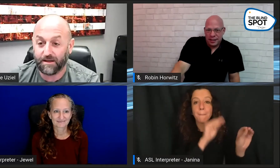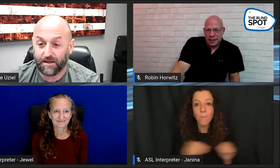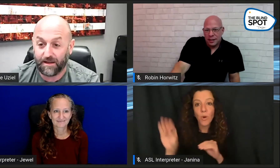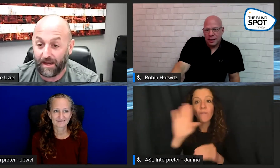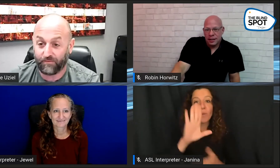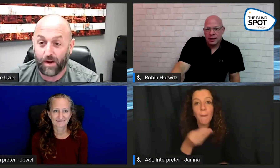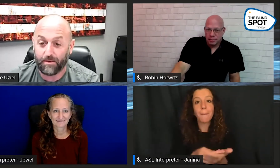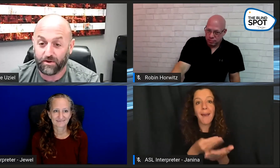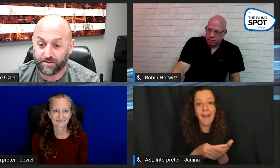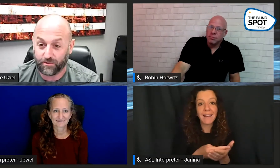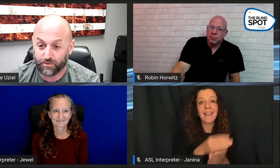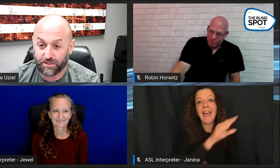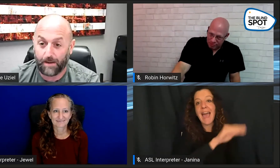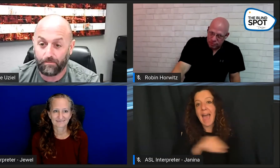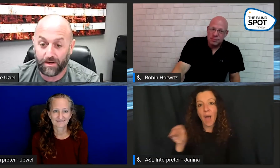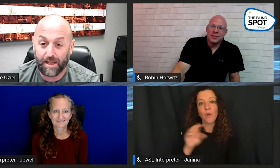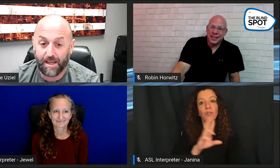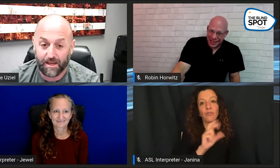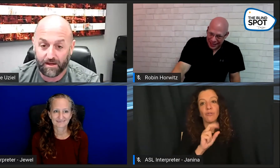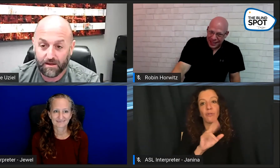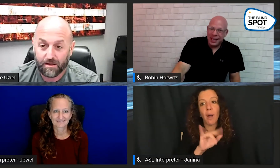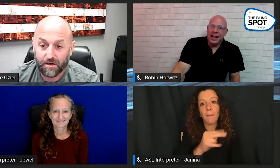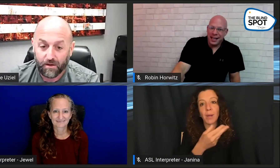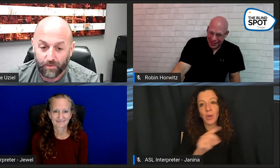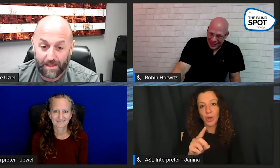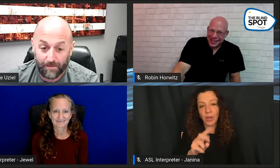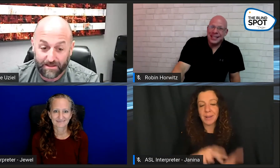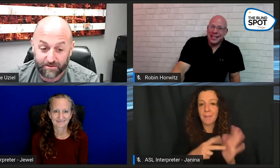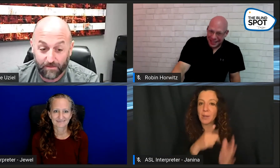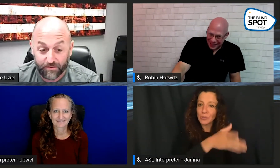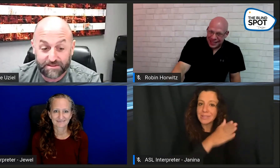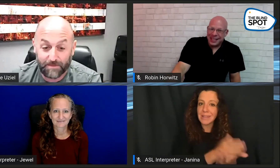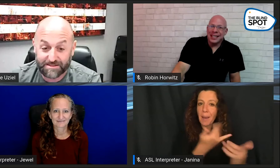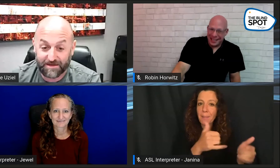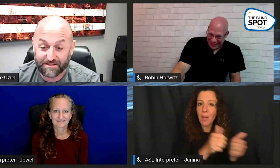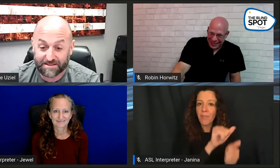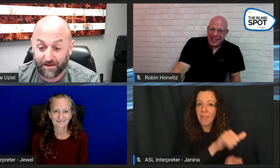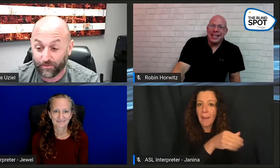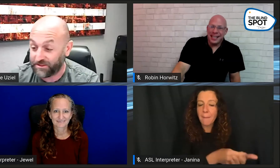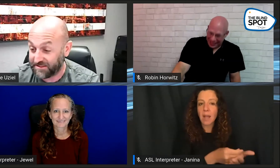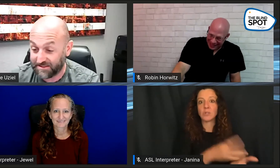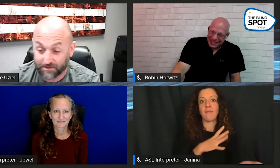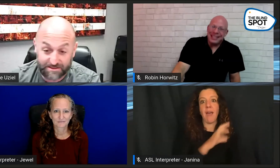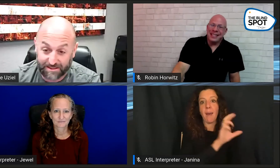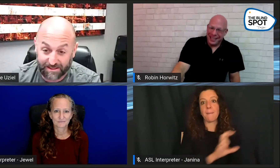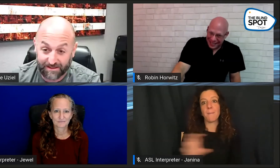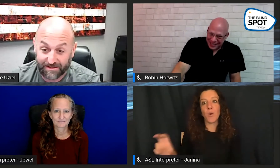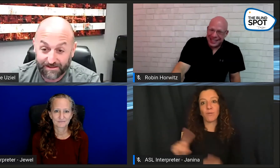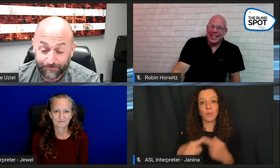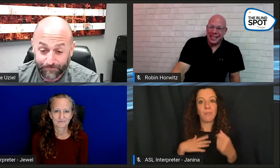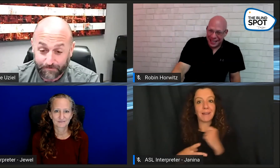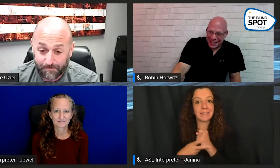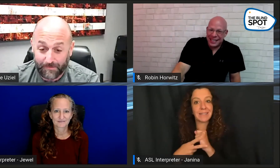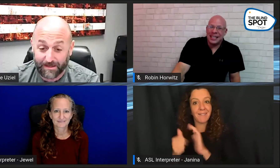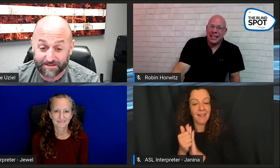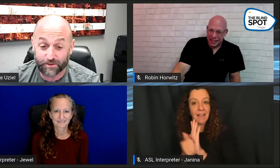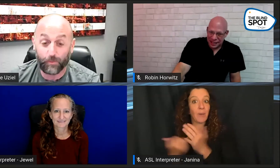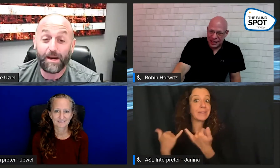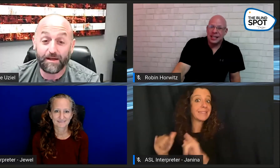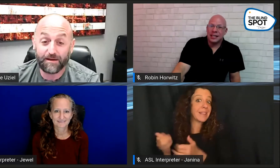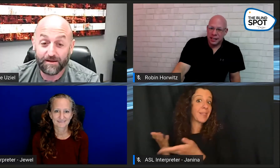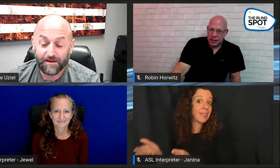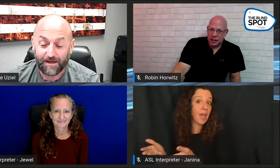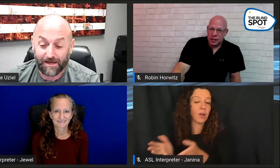of Robinhood. So you stop playing with that money. So I moved it to my savings account, which is still sitting in, and